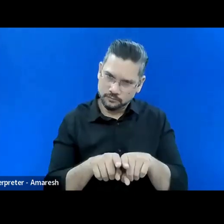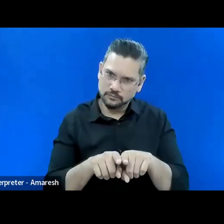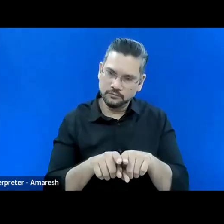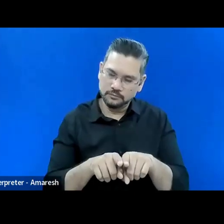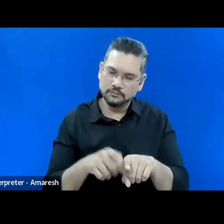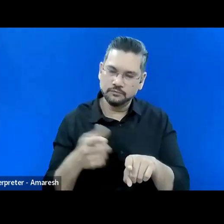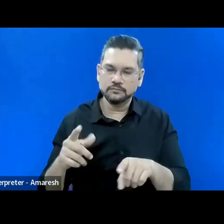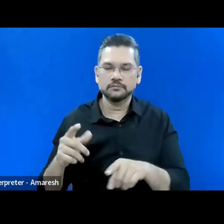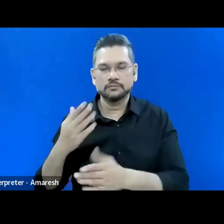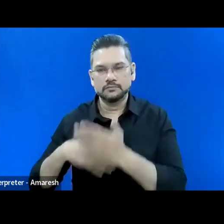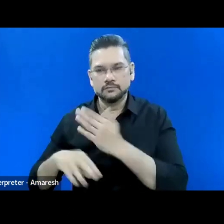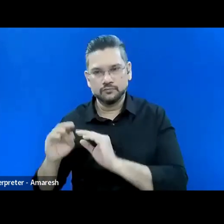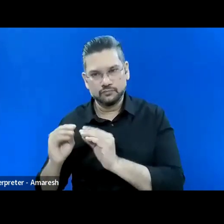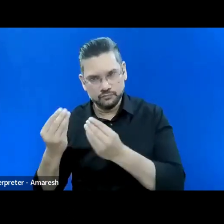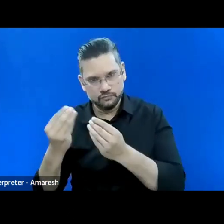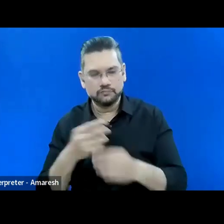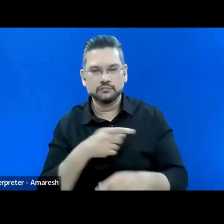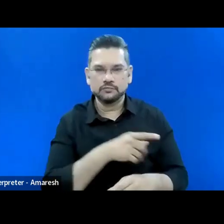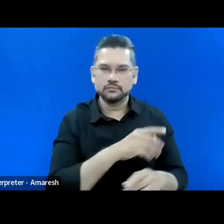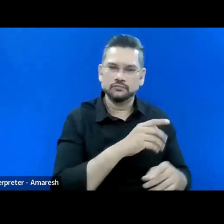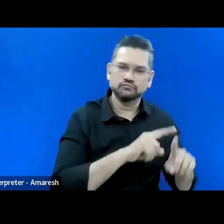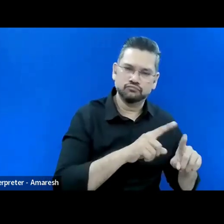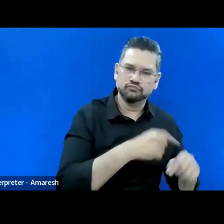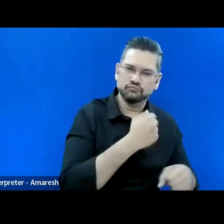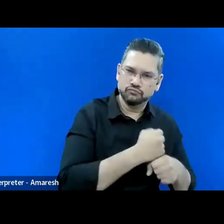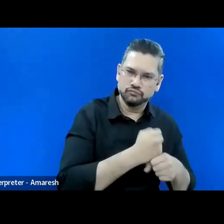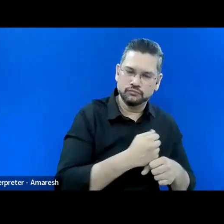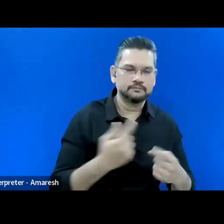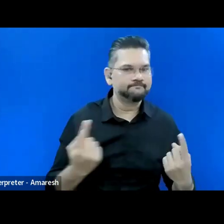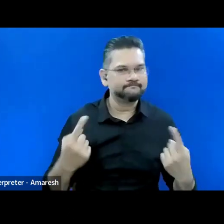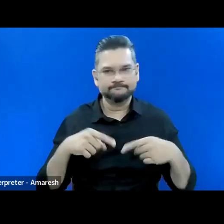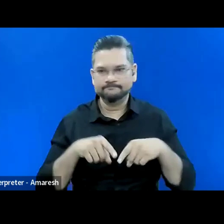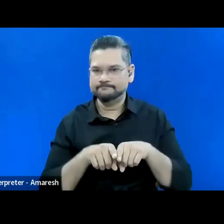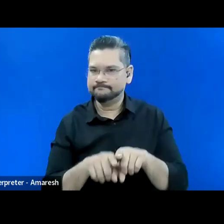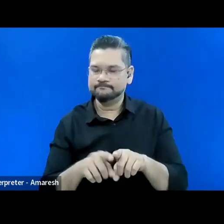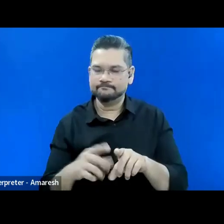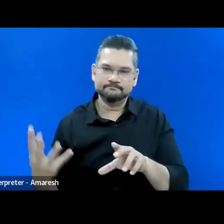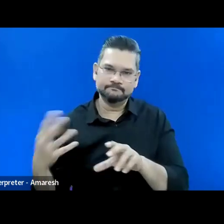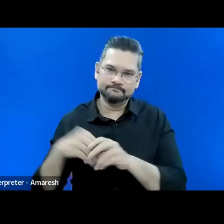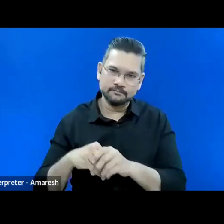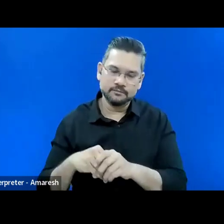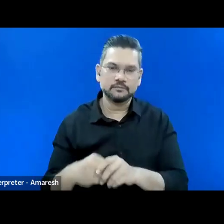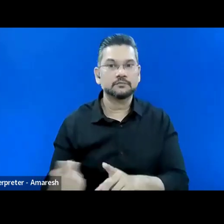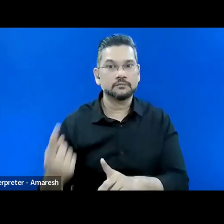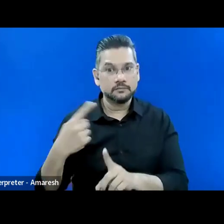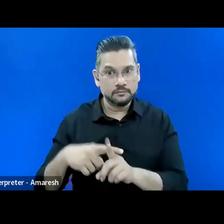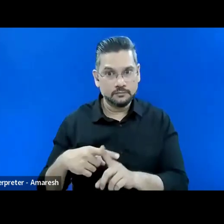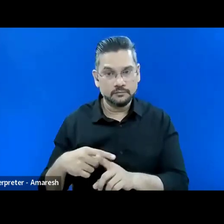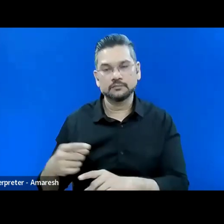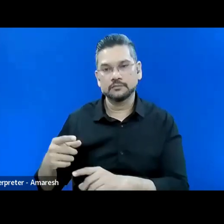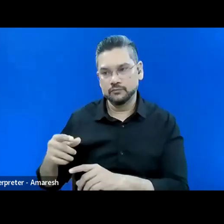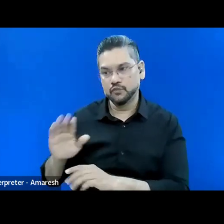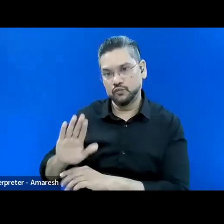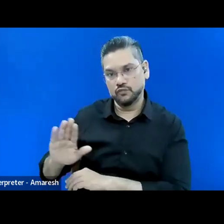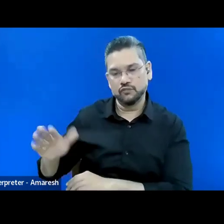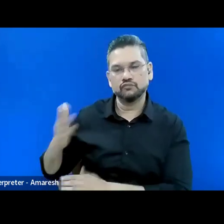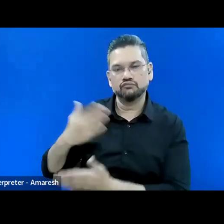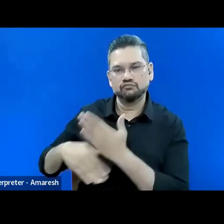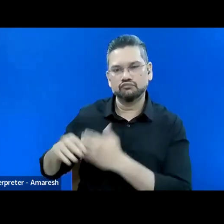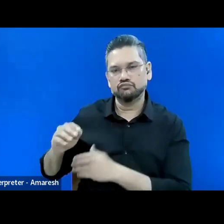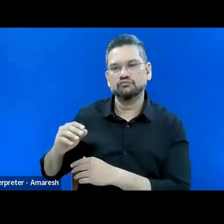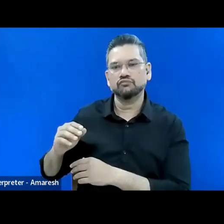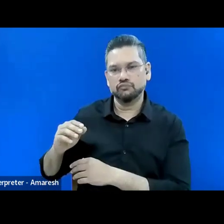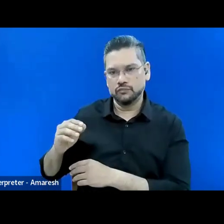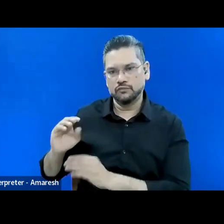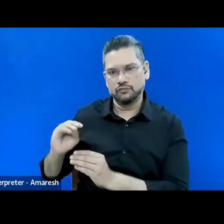all of our activities, but also that there should be specific activities and capacity building for youth with